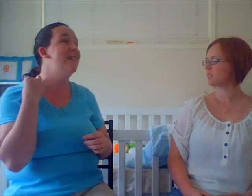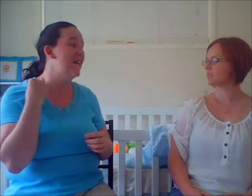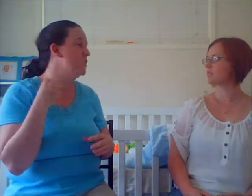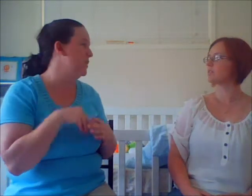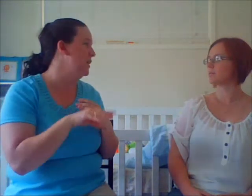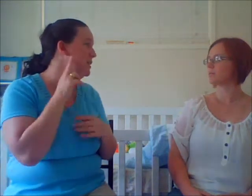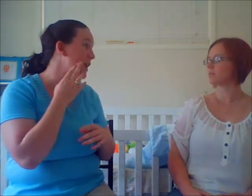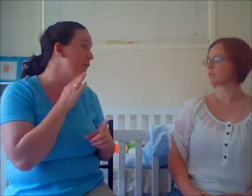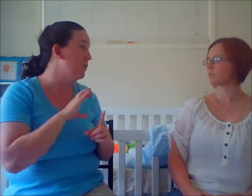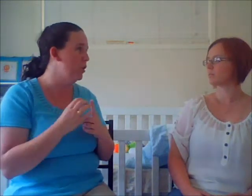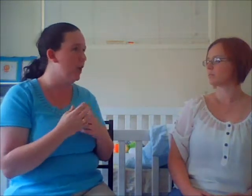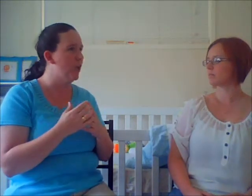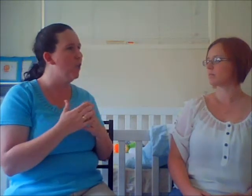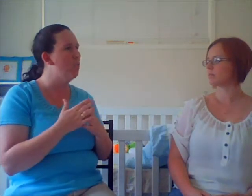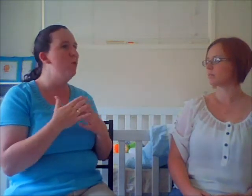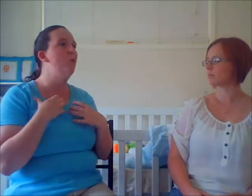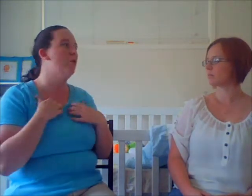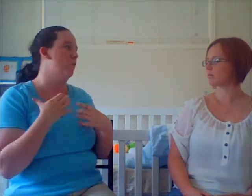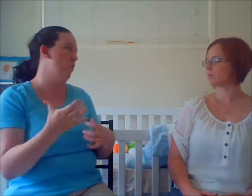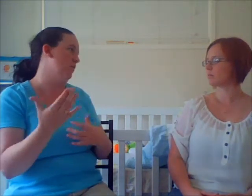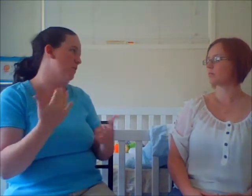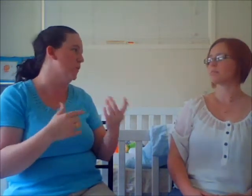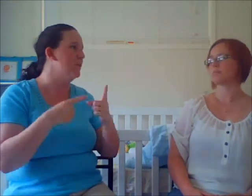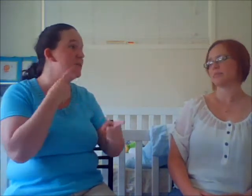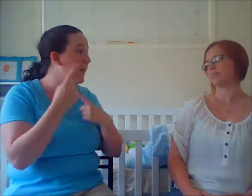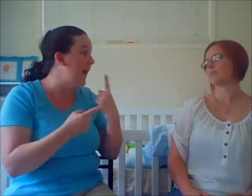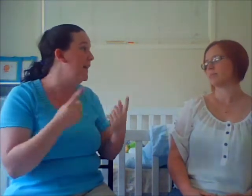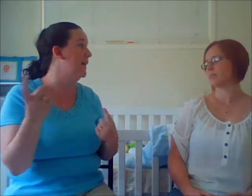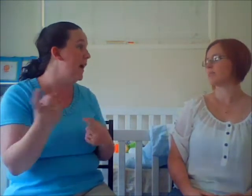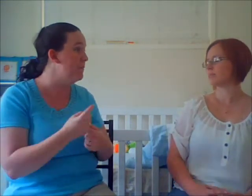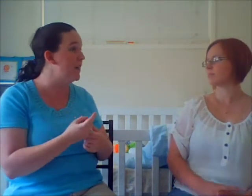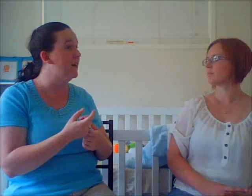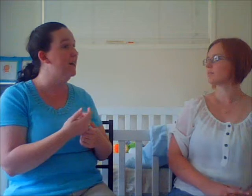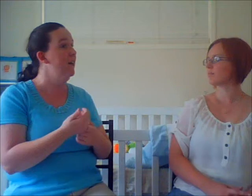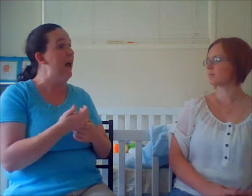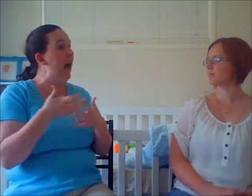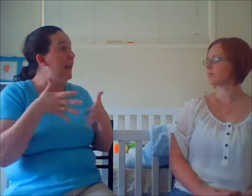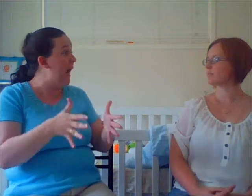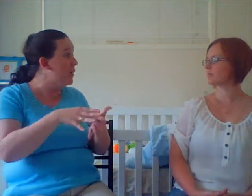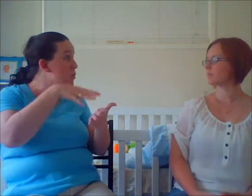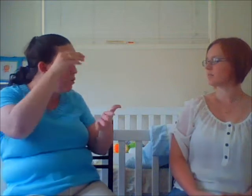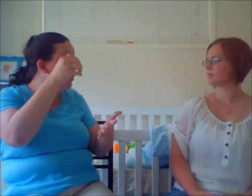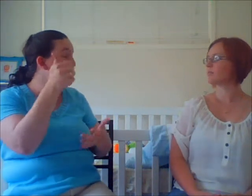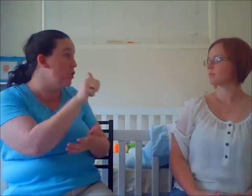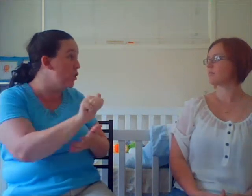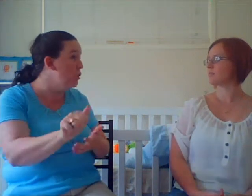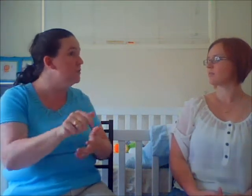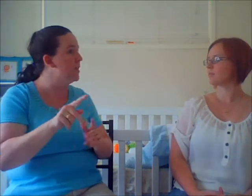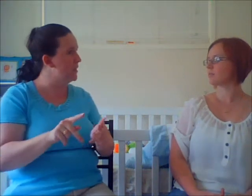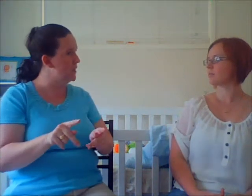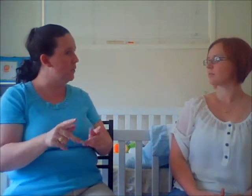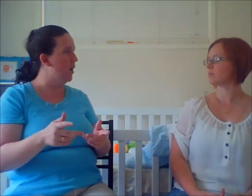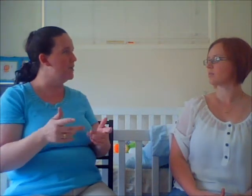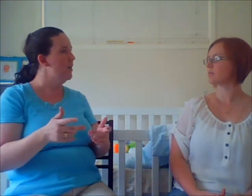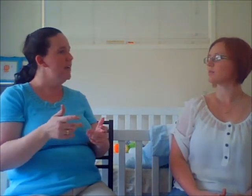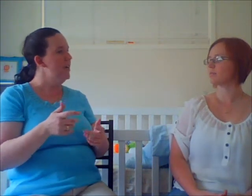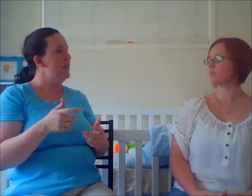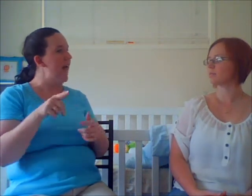volunteers within the deaf community who are more than welcome to explain and come in and allow students to use their TTYs to help